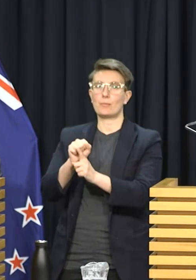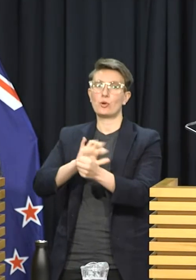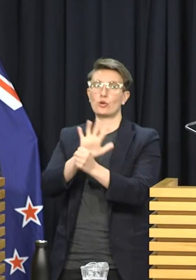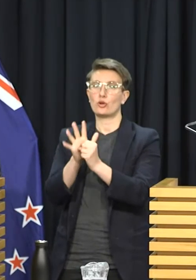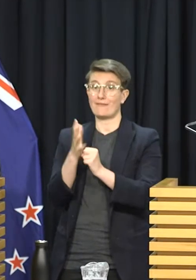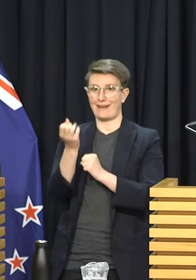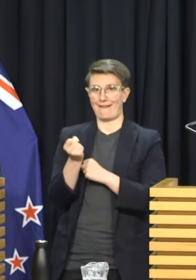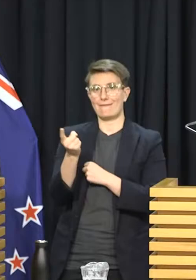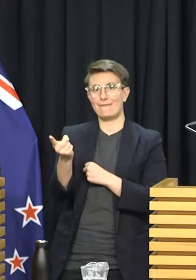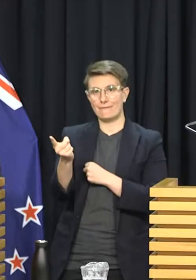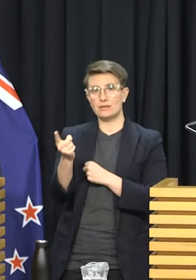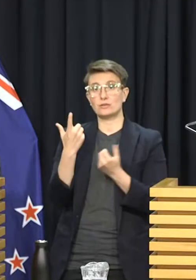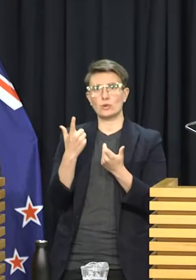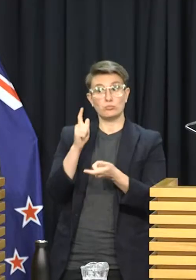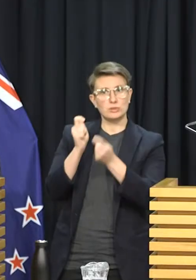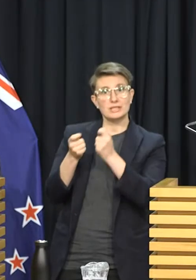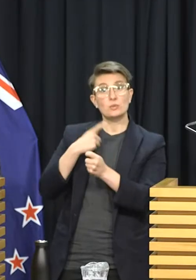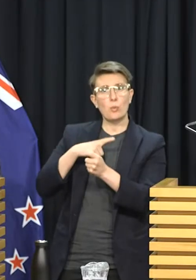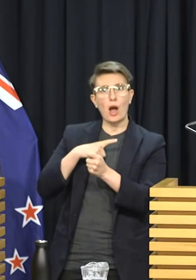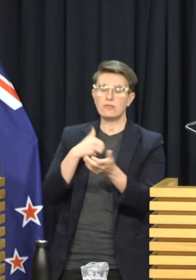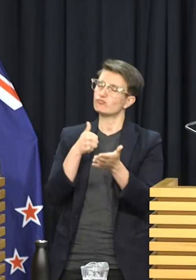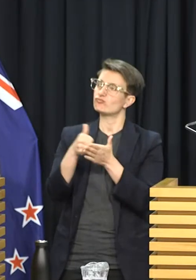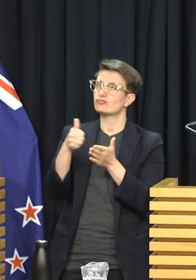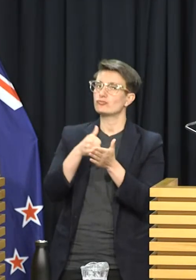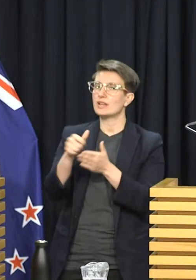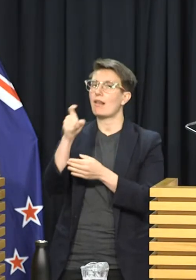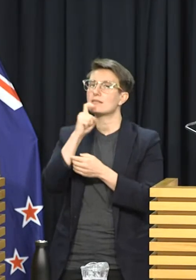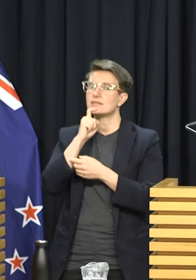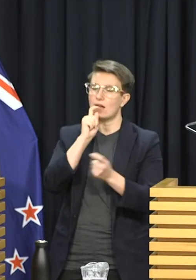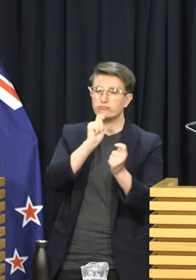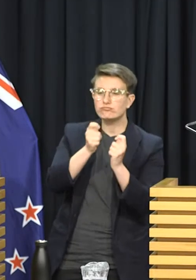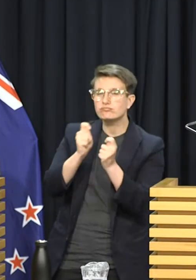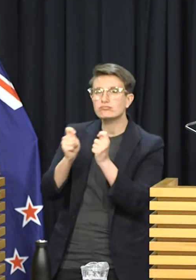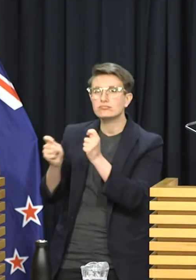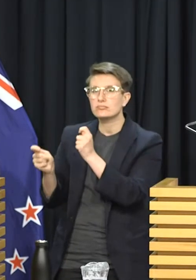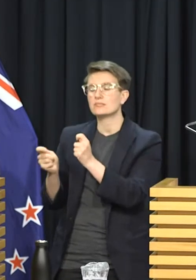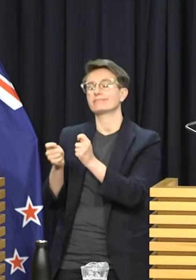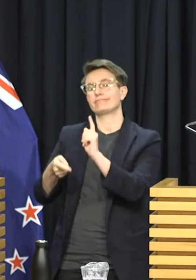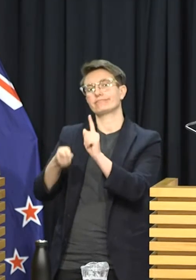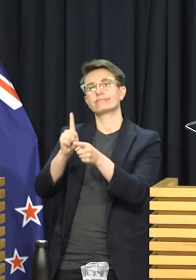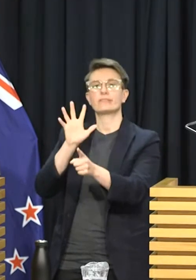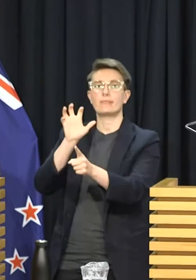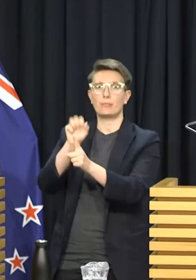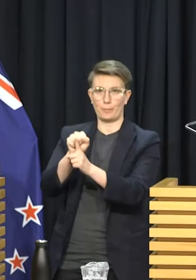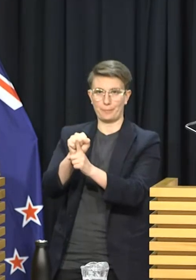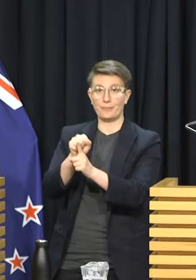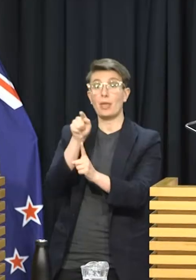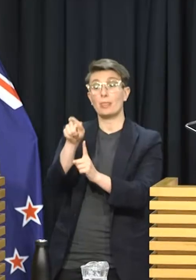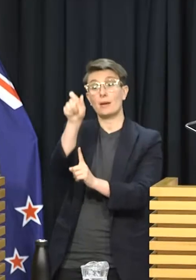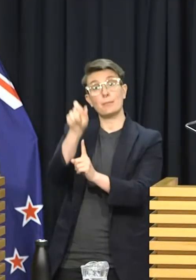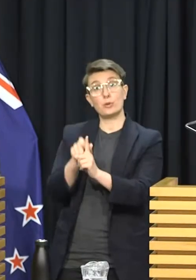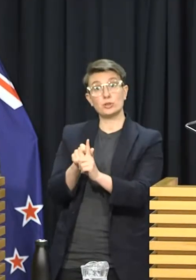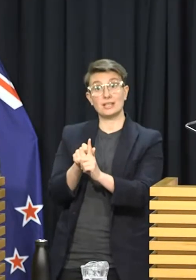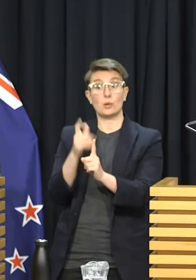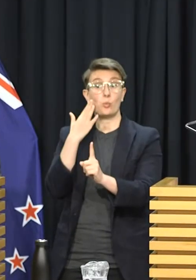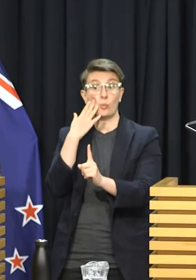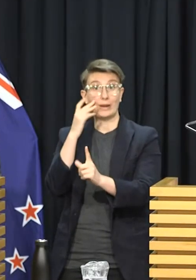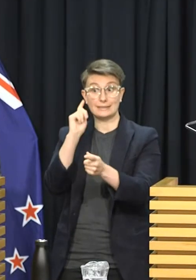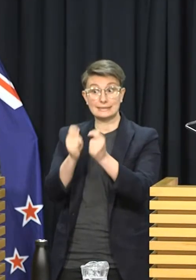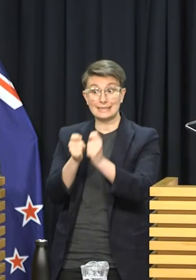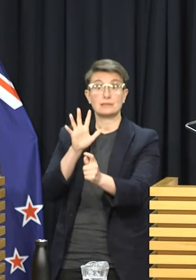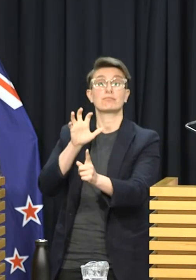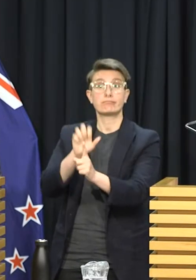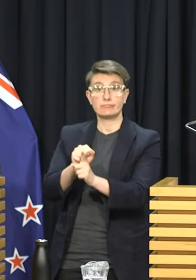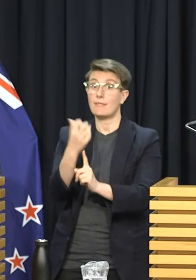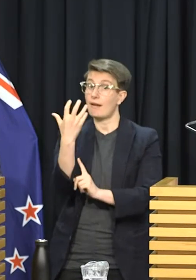routine surveillance testing, and the worker and their family immediately went into isolation at their home. We've